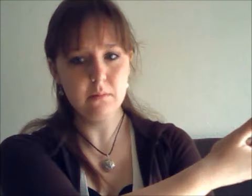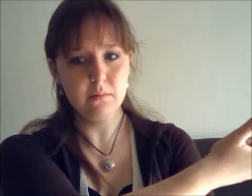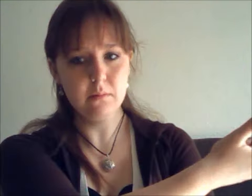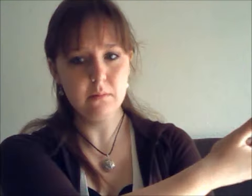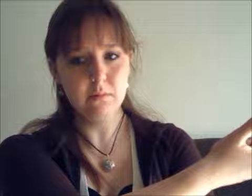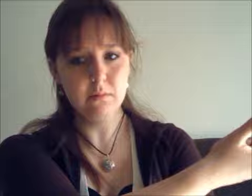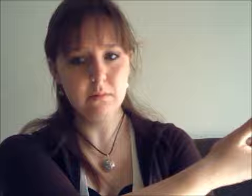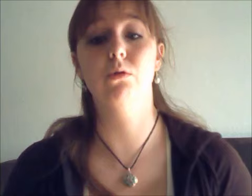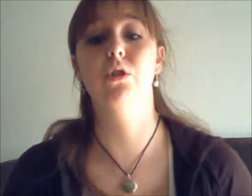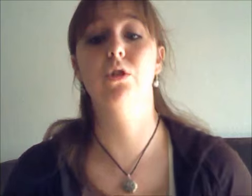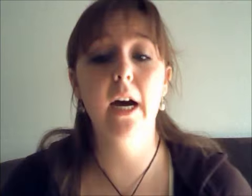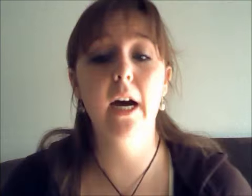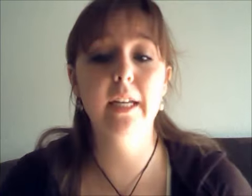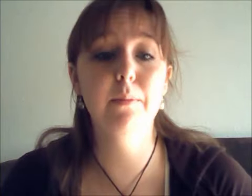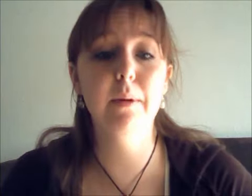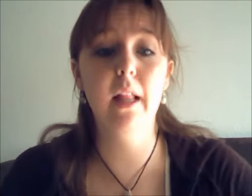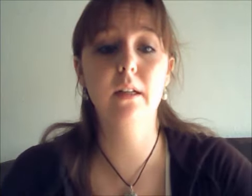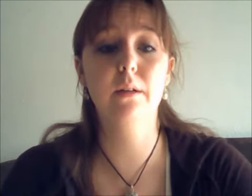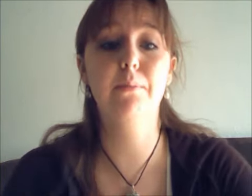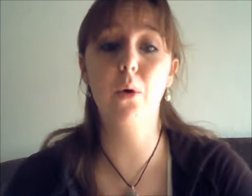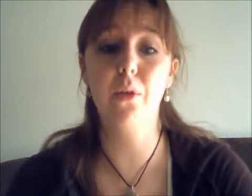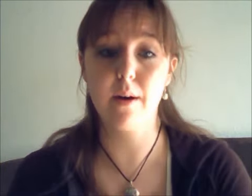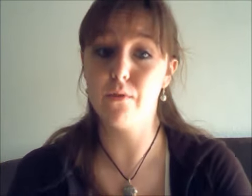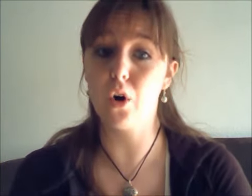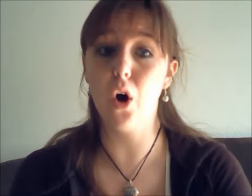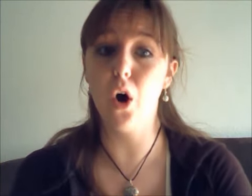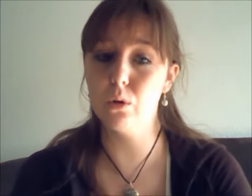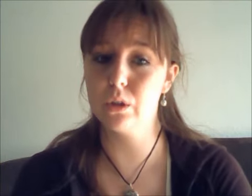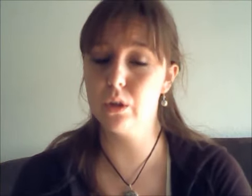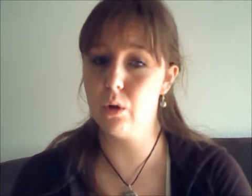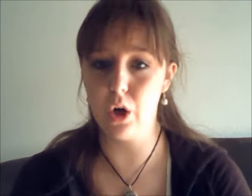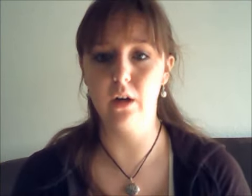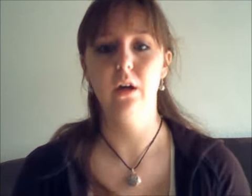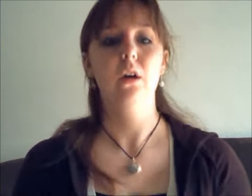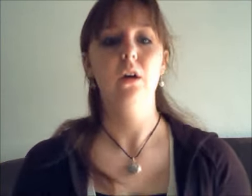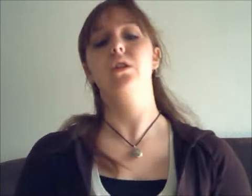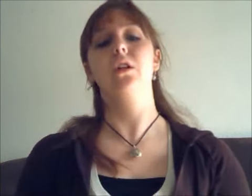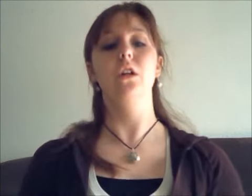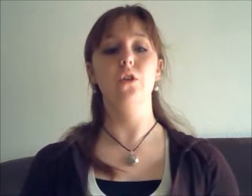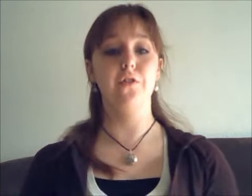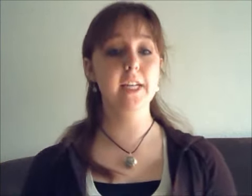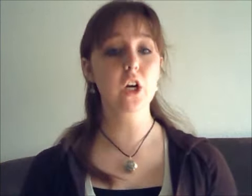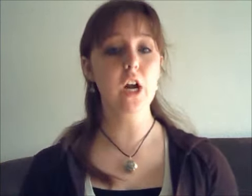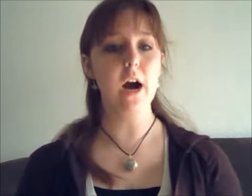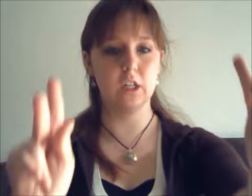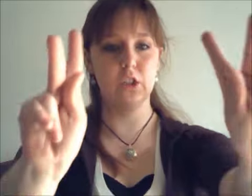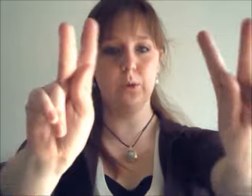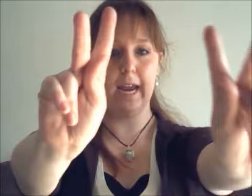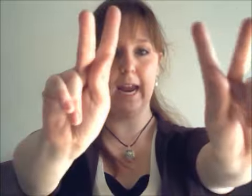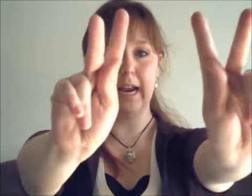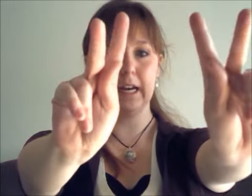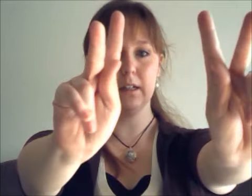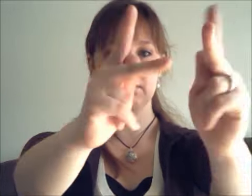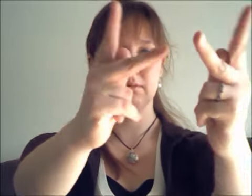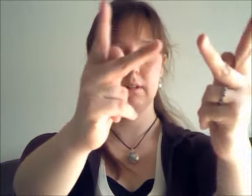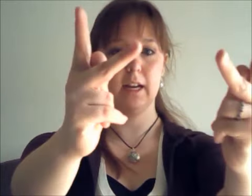Figure out, oh, turns out he'd been lying to both of them for oh so long. So you're going to do figure out, you're going to do a K hand